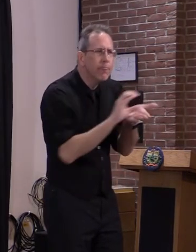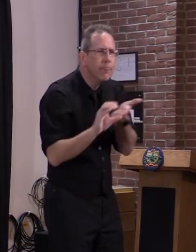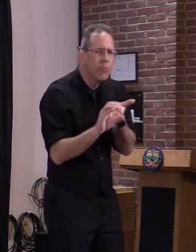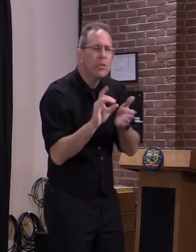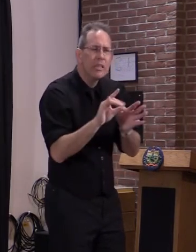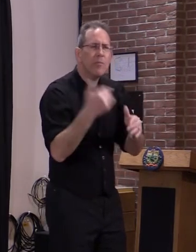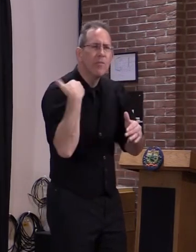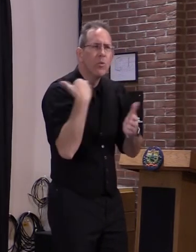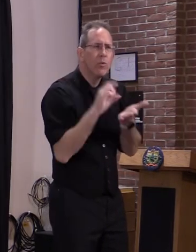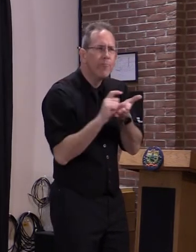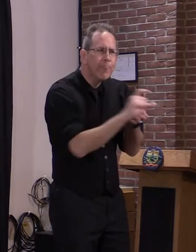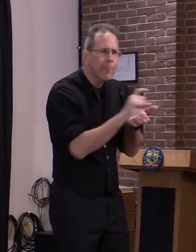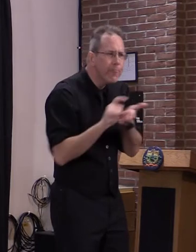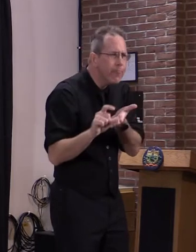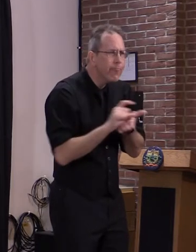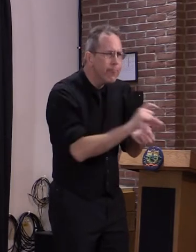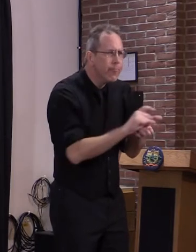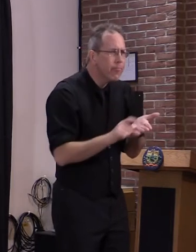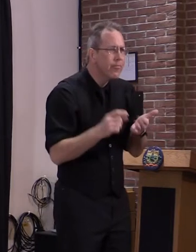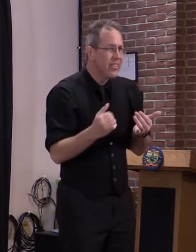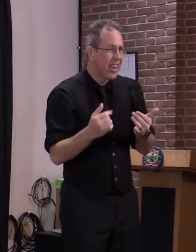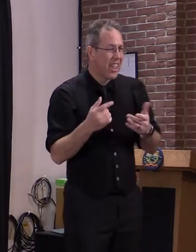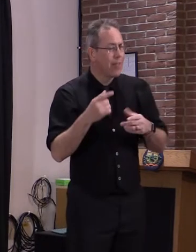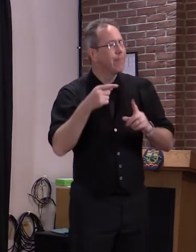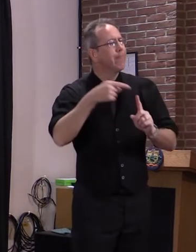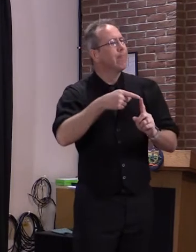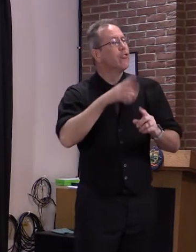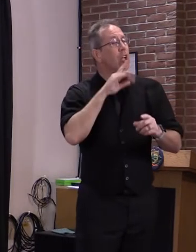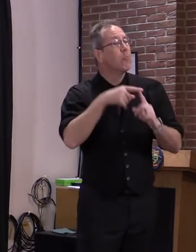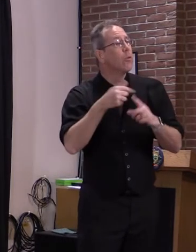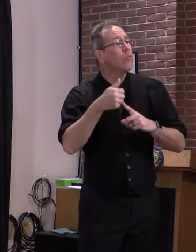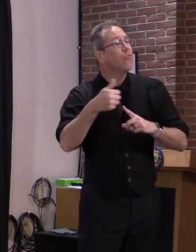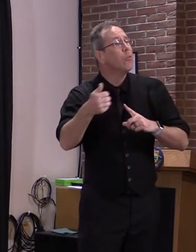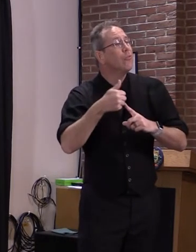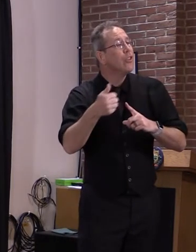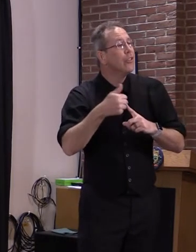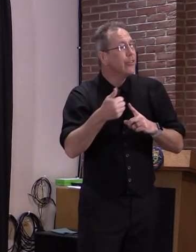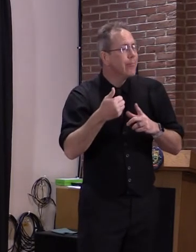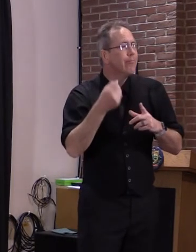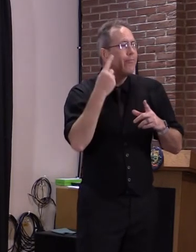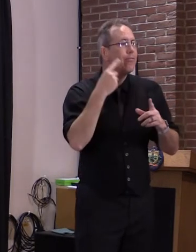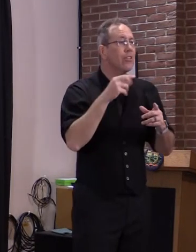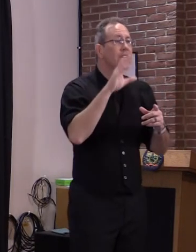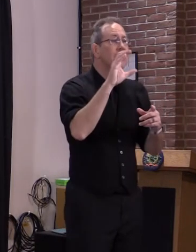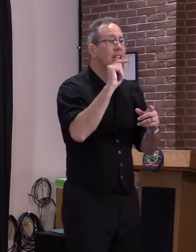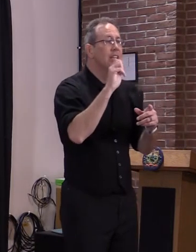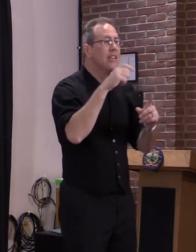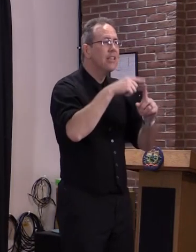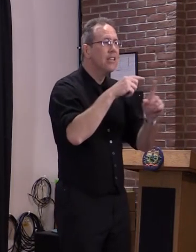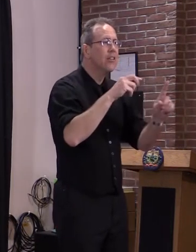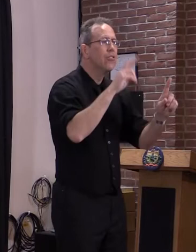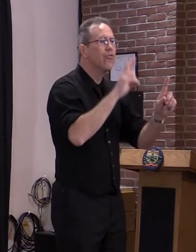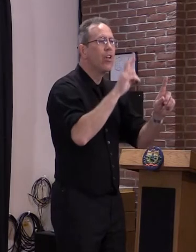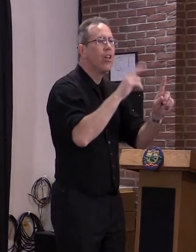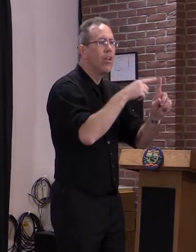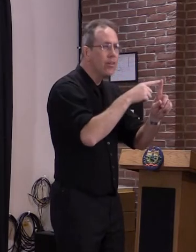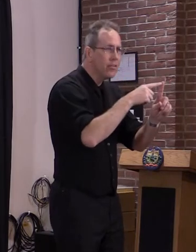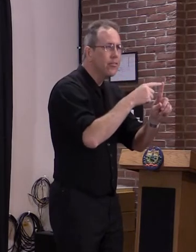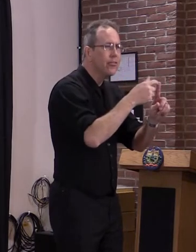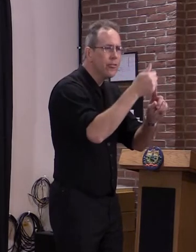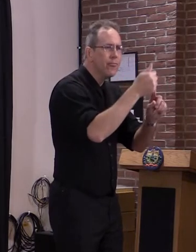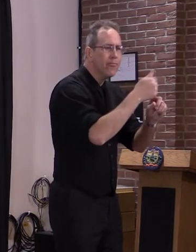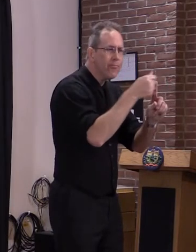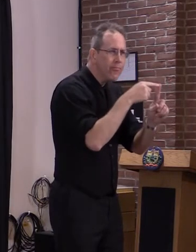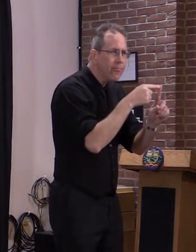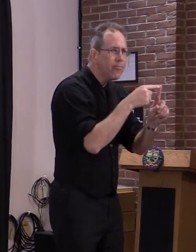centers, I was down at the Stafford Tech Center in Rutland earlier this year, and I was a superintendent of that area, but I wasn't